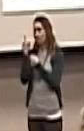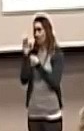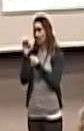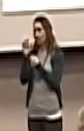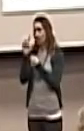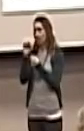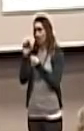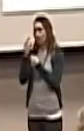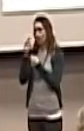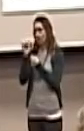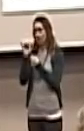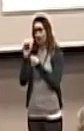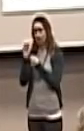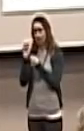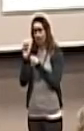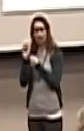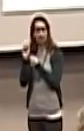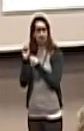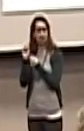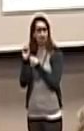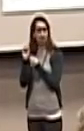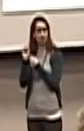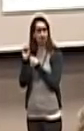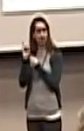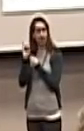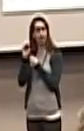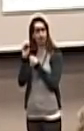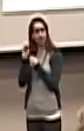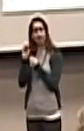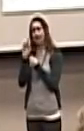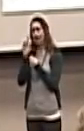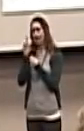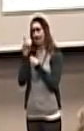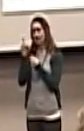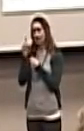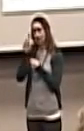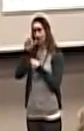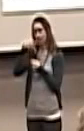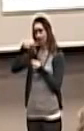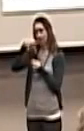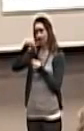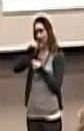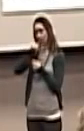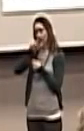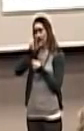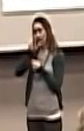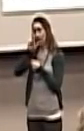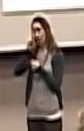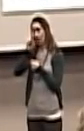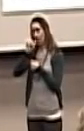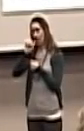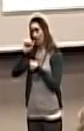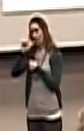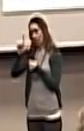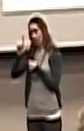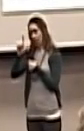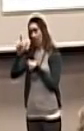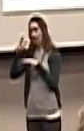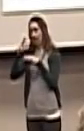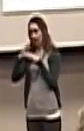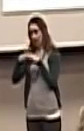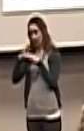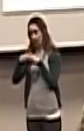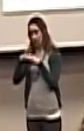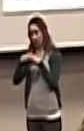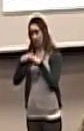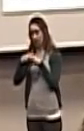is a plural form of a very ancient word for God, the word El, or Eloah. It is found in Semitic texts that date back. It is